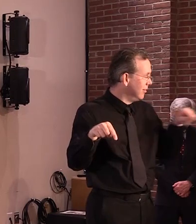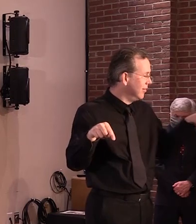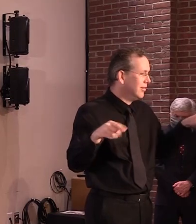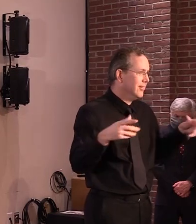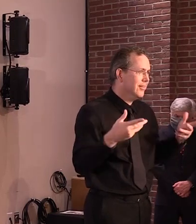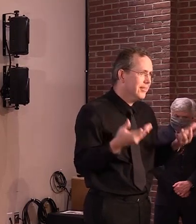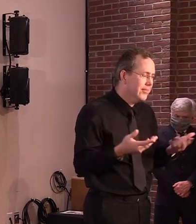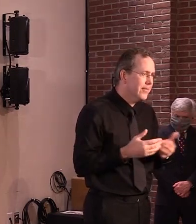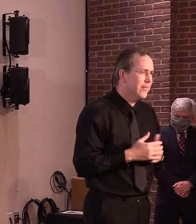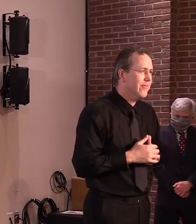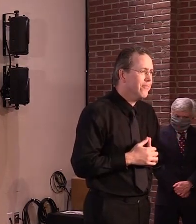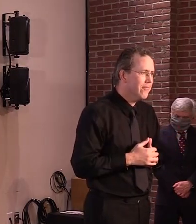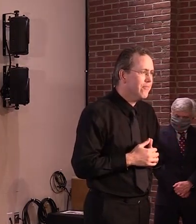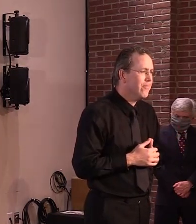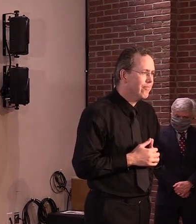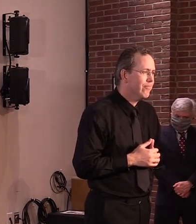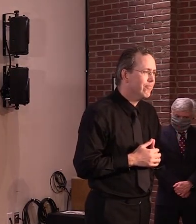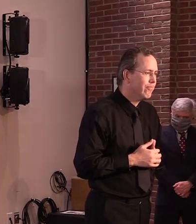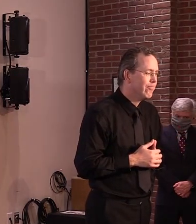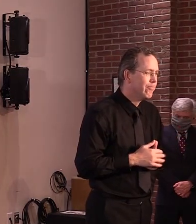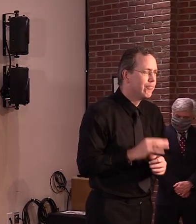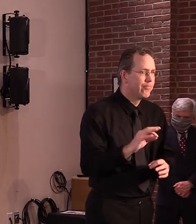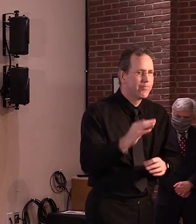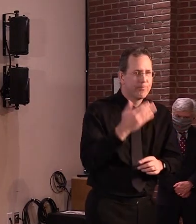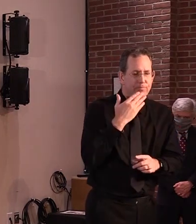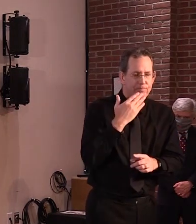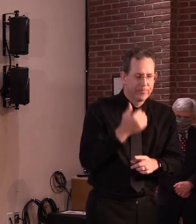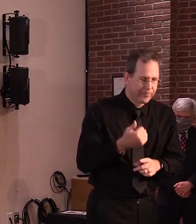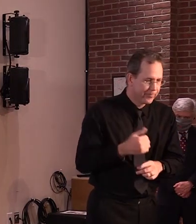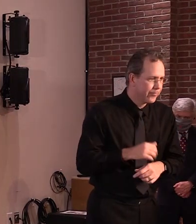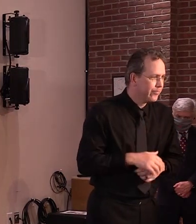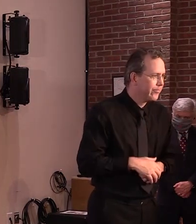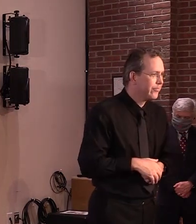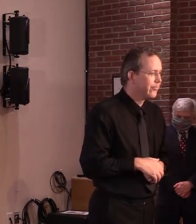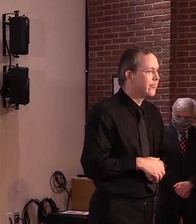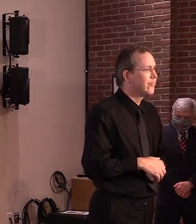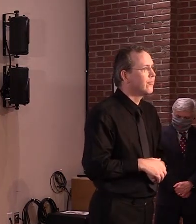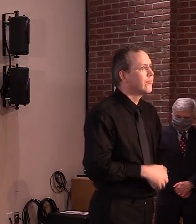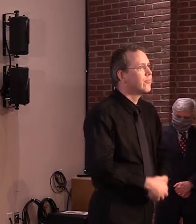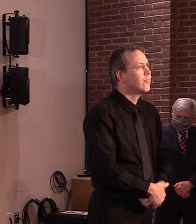Perfect. Thank you so much. Mike Donahue, the Islander.